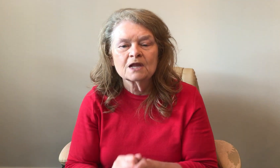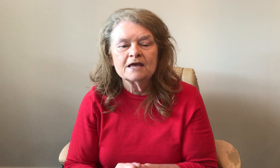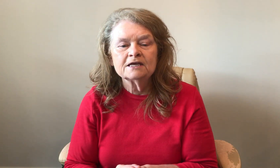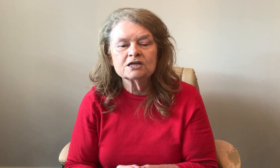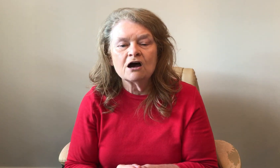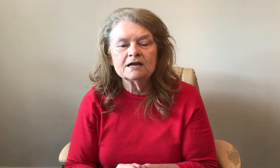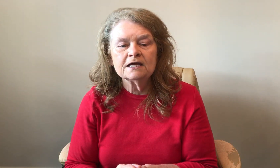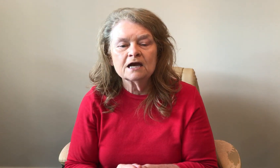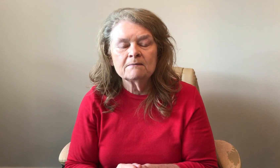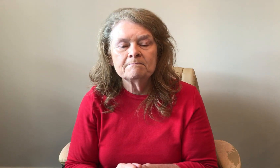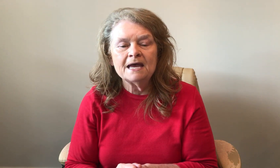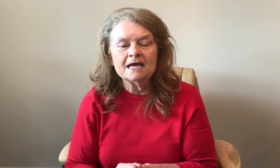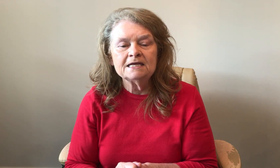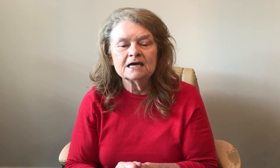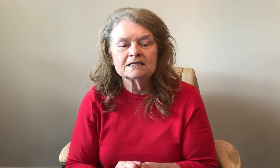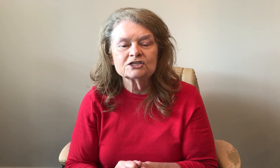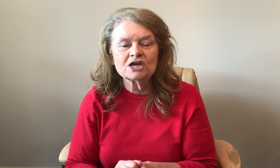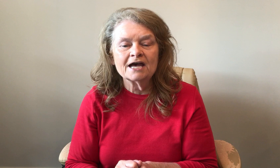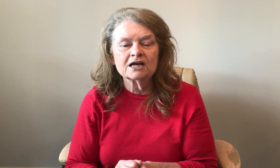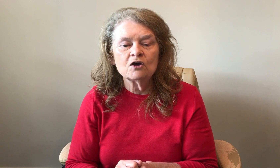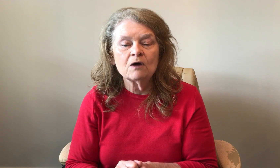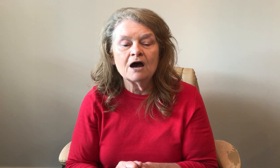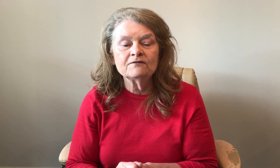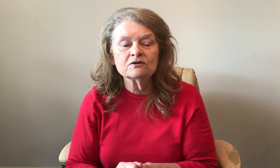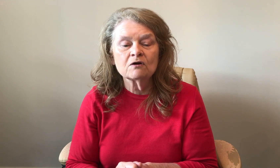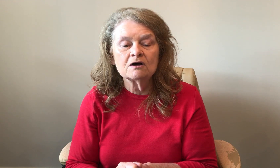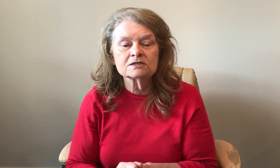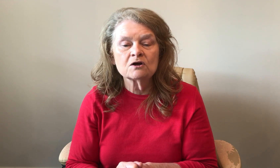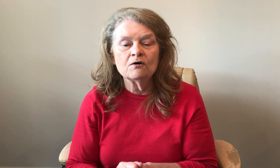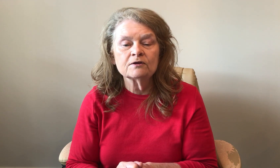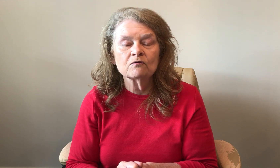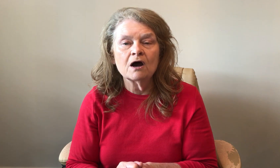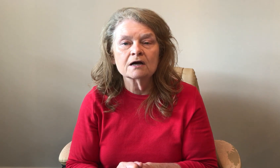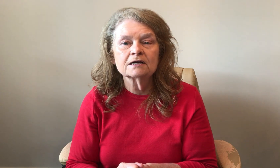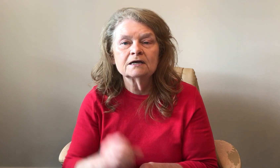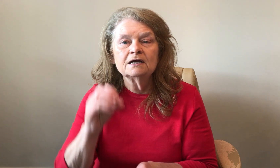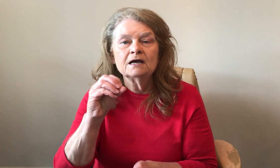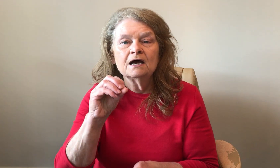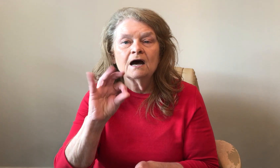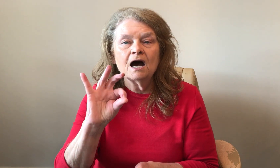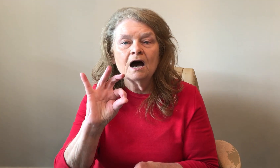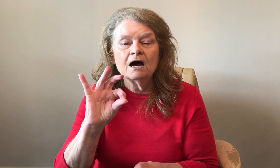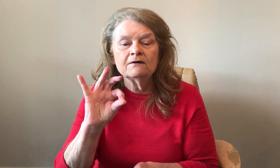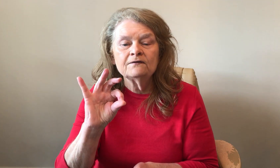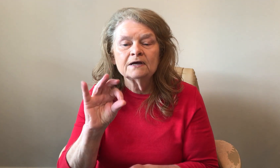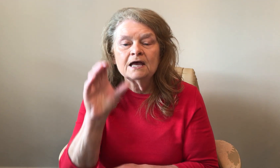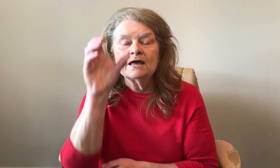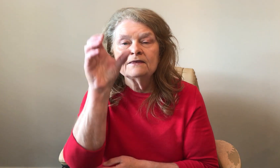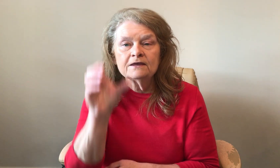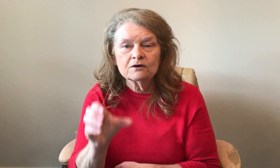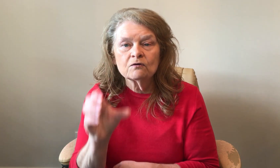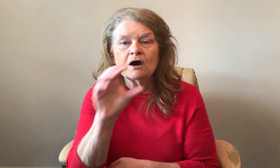The dawning made the shadow of the cross on the rock. Of the